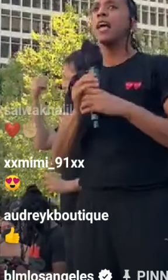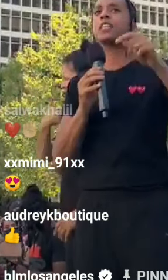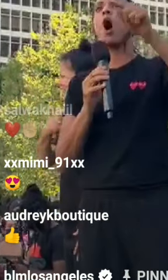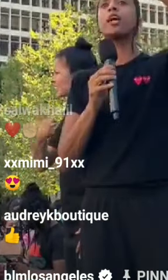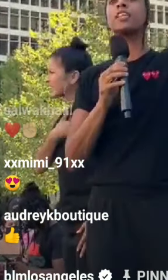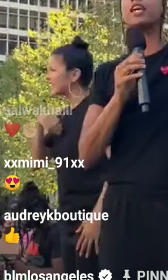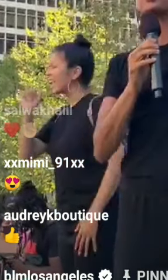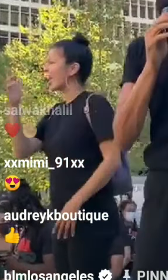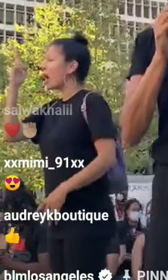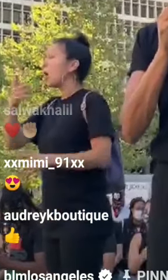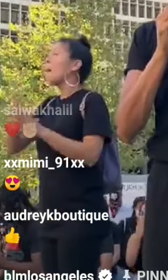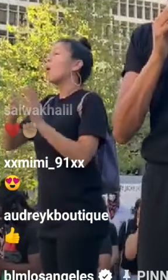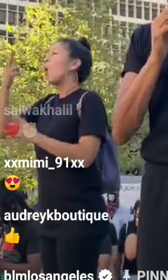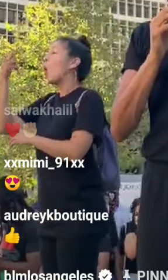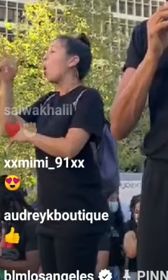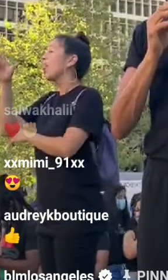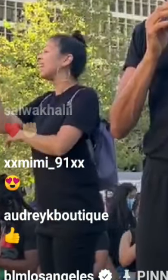You see,